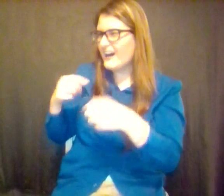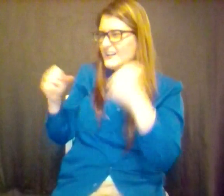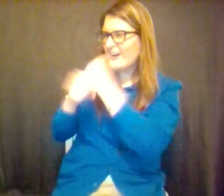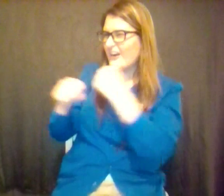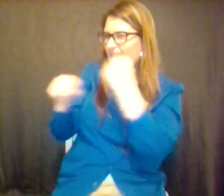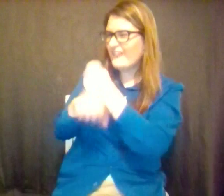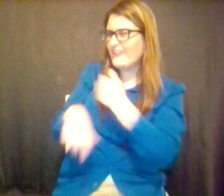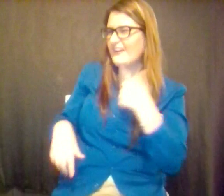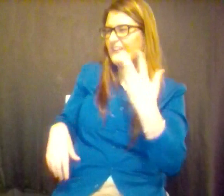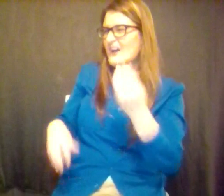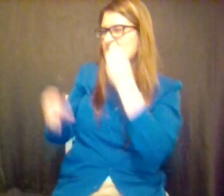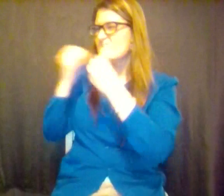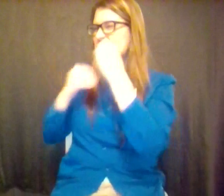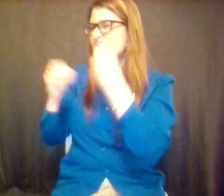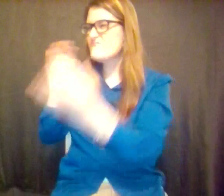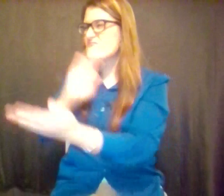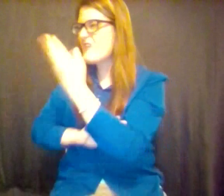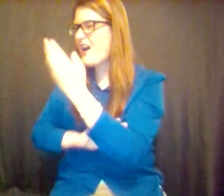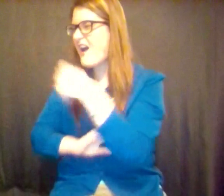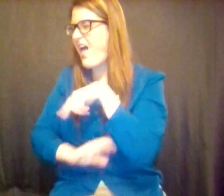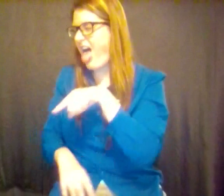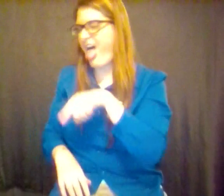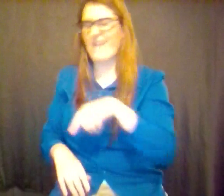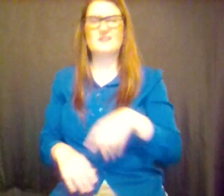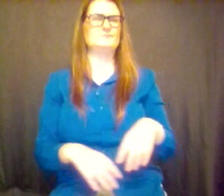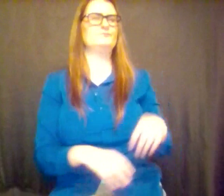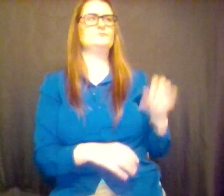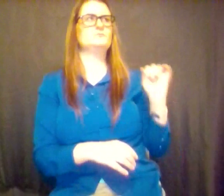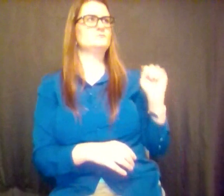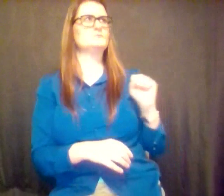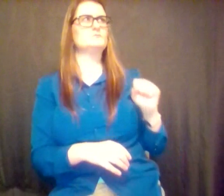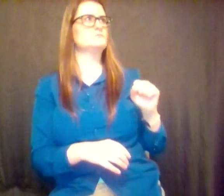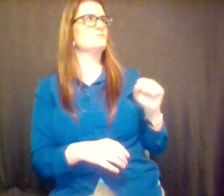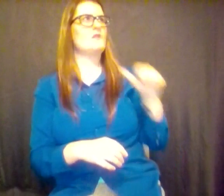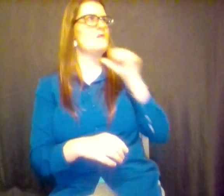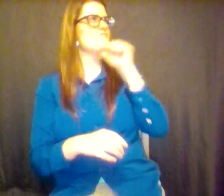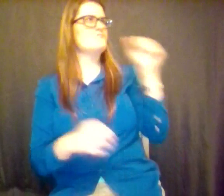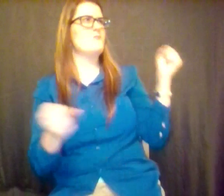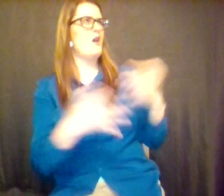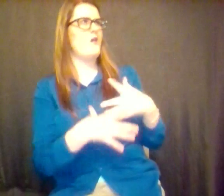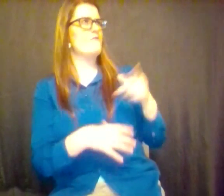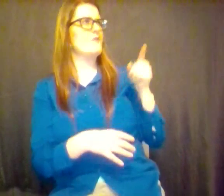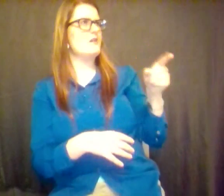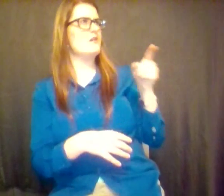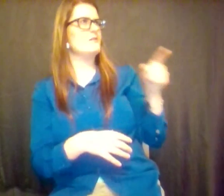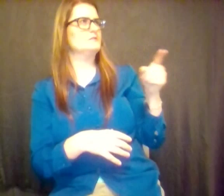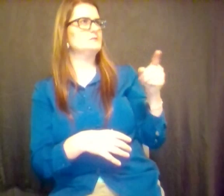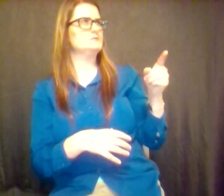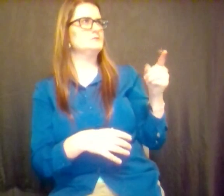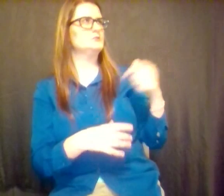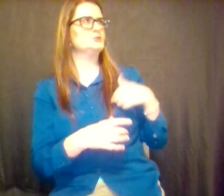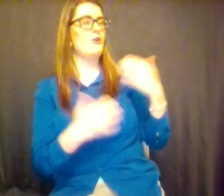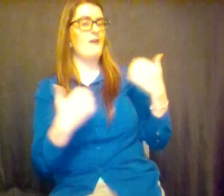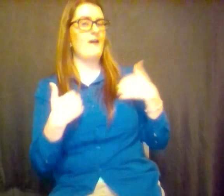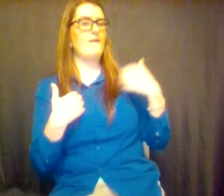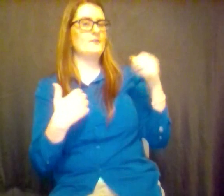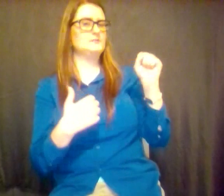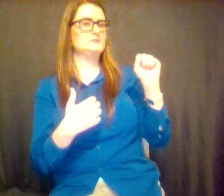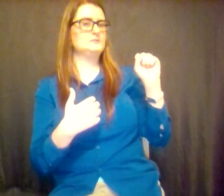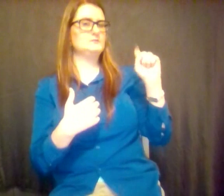his hand he was holding his shepherd's sling. It was like a rope belt with a pocket in the middle, just the right size for a stone. David reached